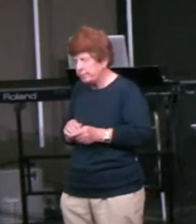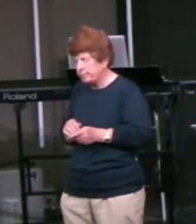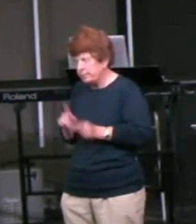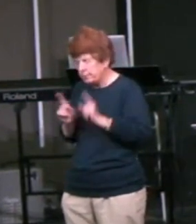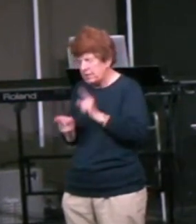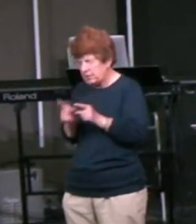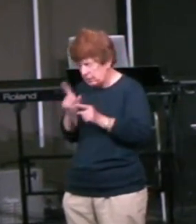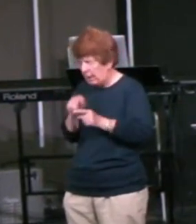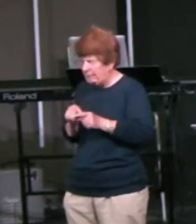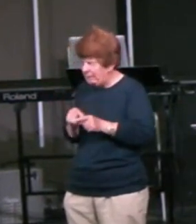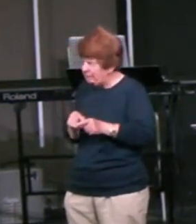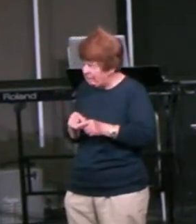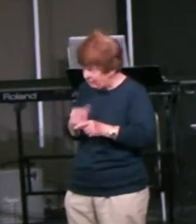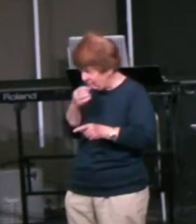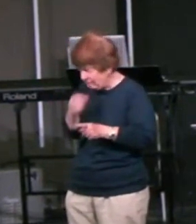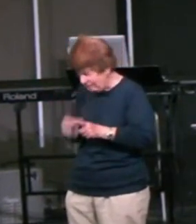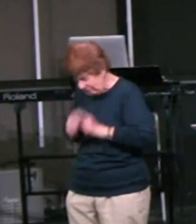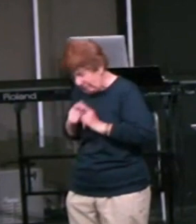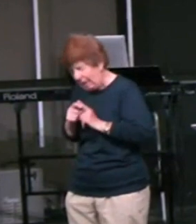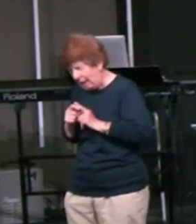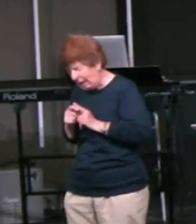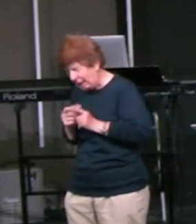Sometimes a contentious issue.